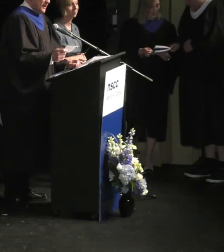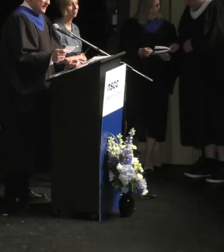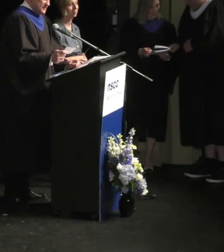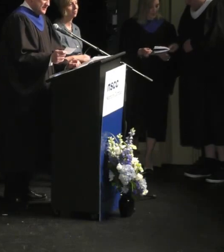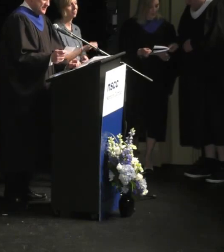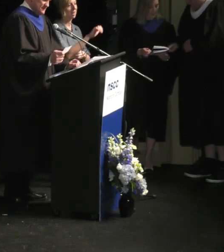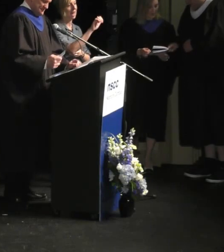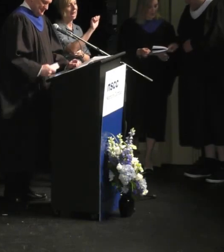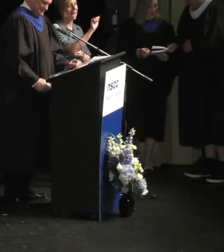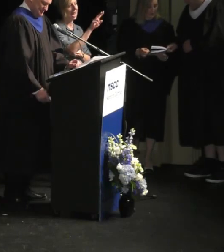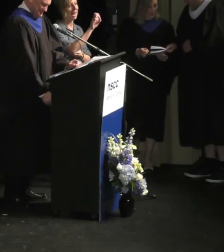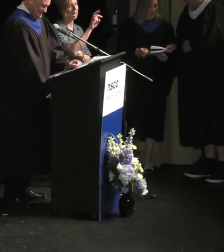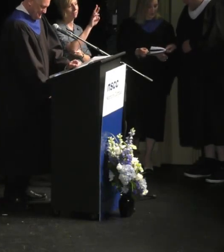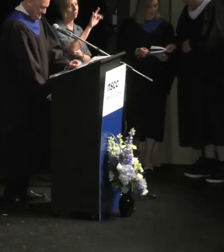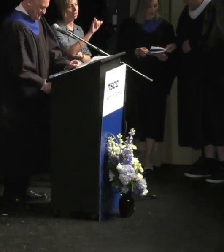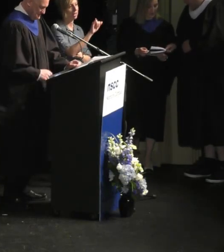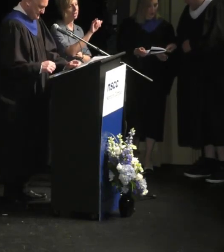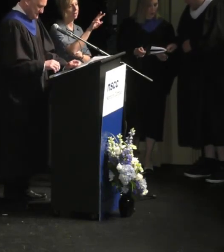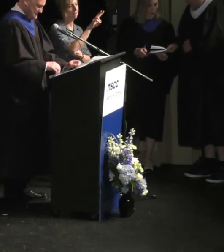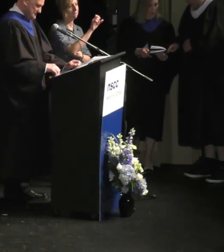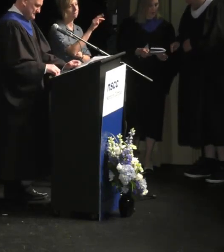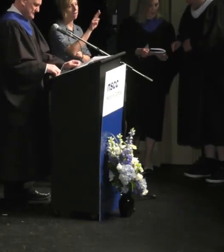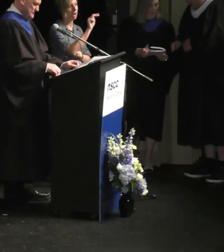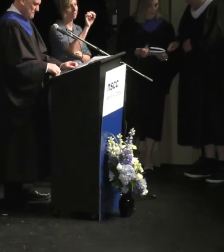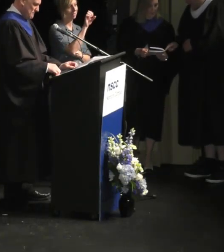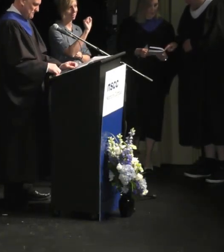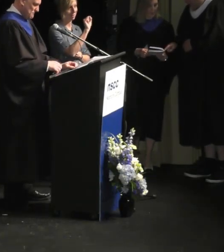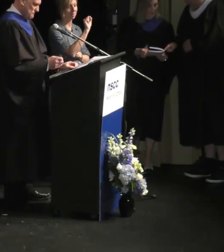Avery Varnes.